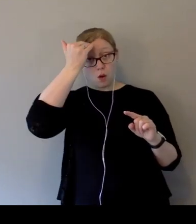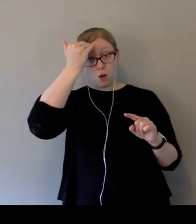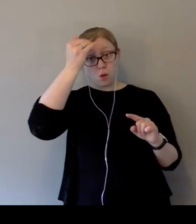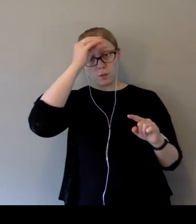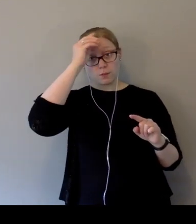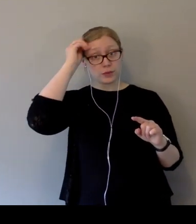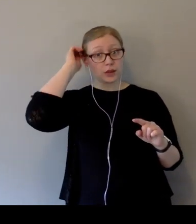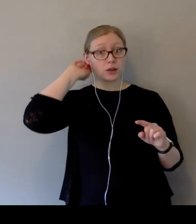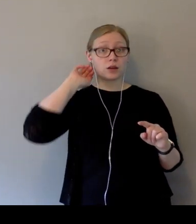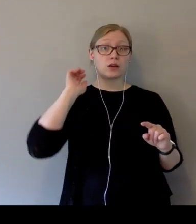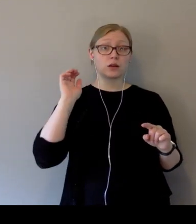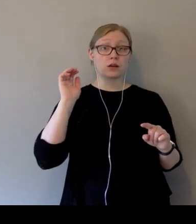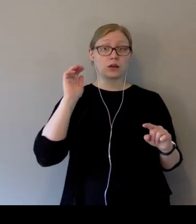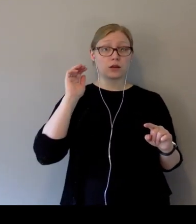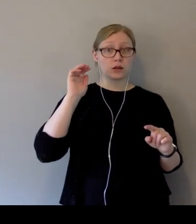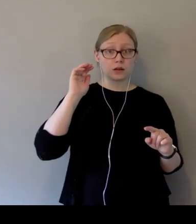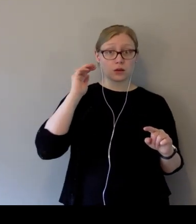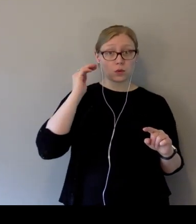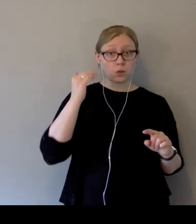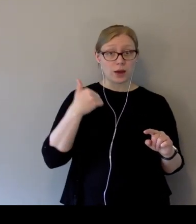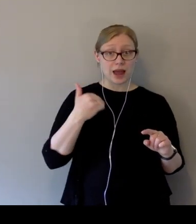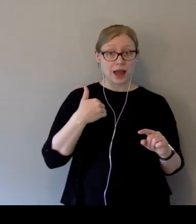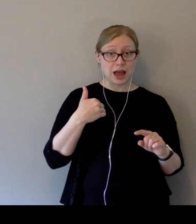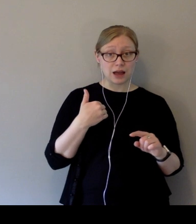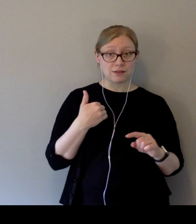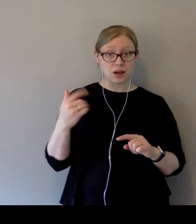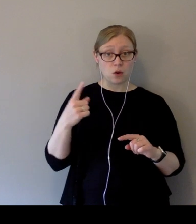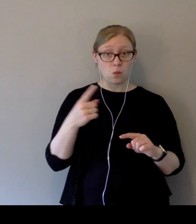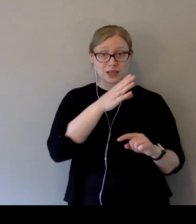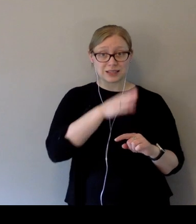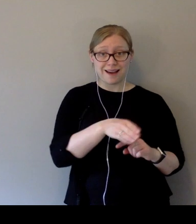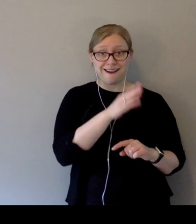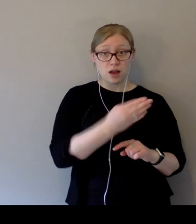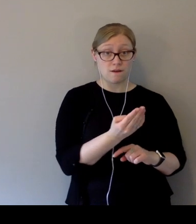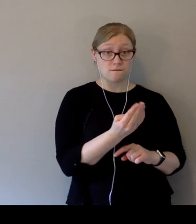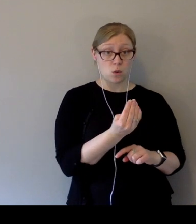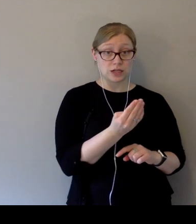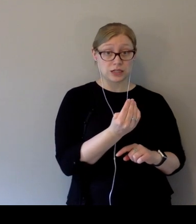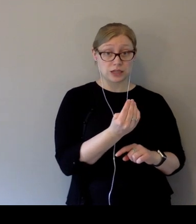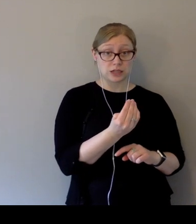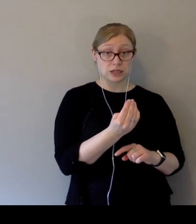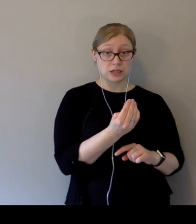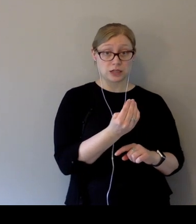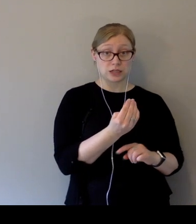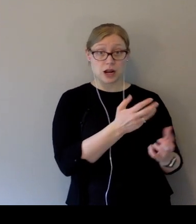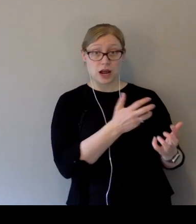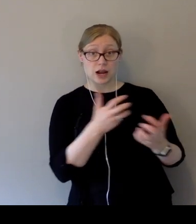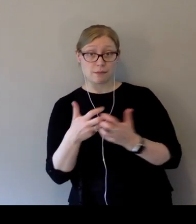this side that's 14, and it's going to match this side.